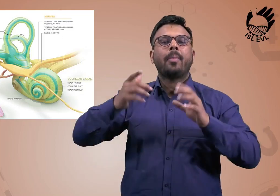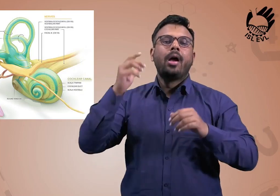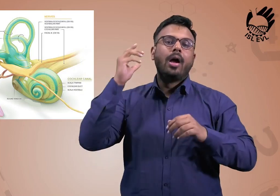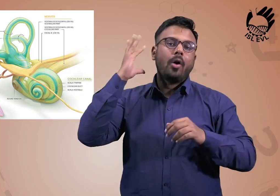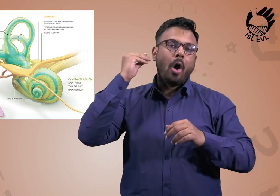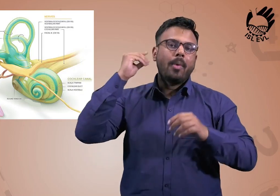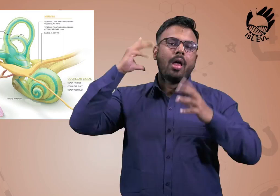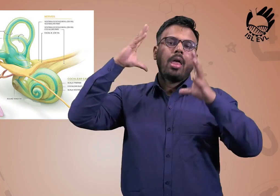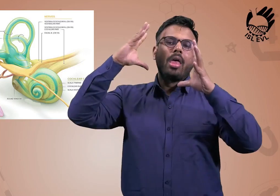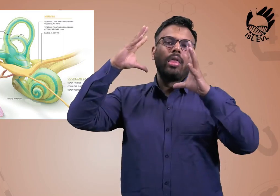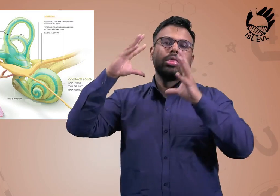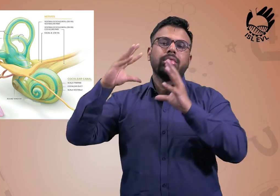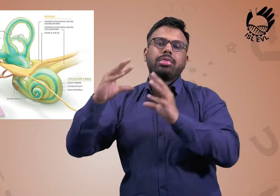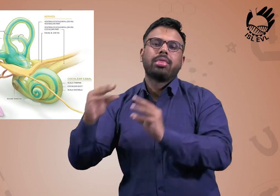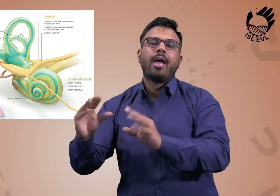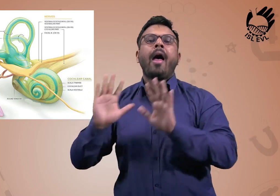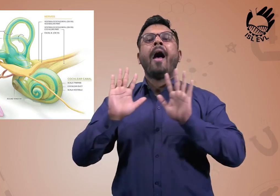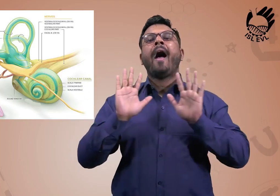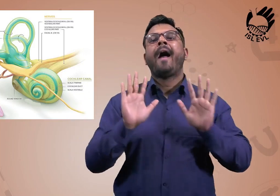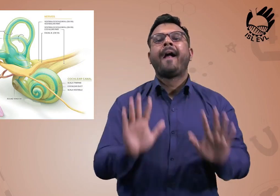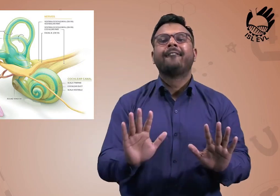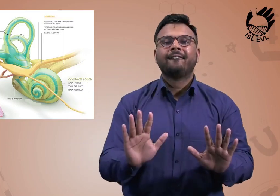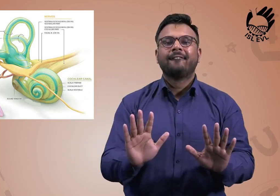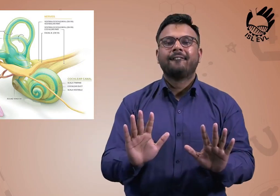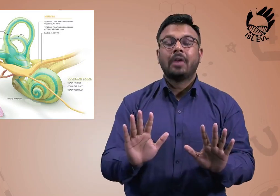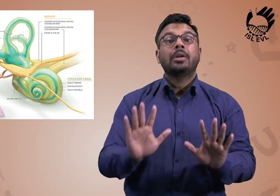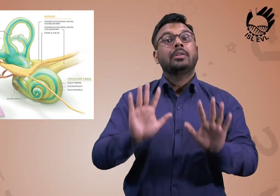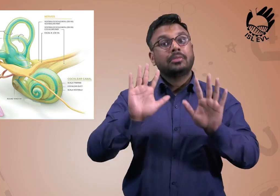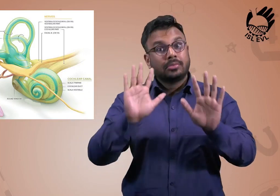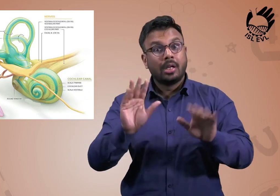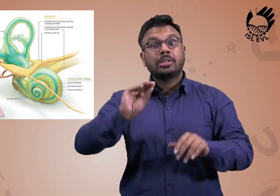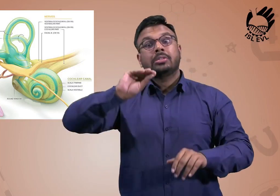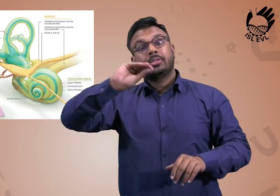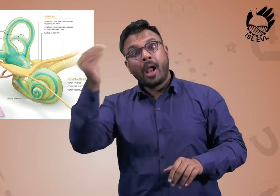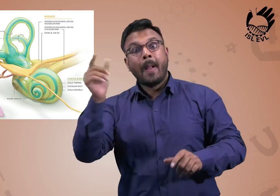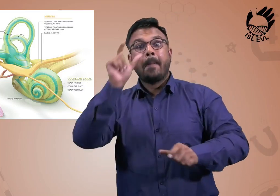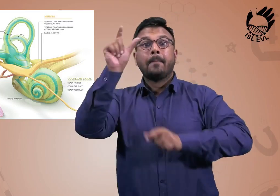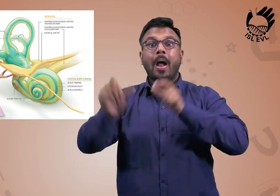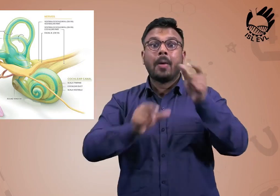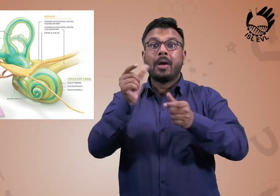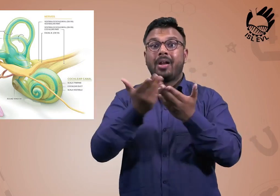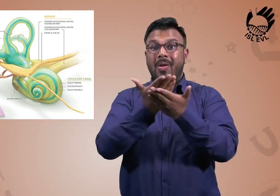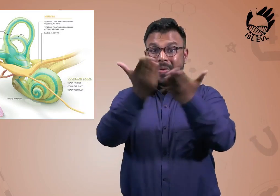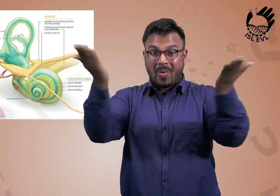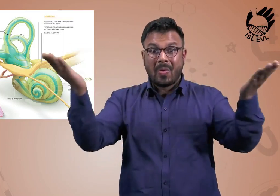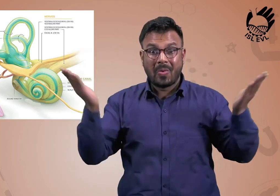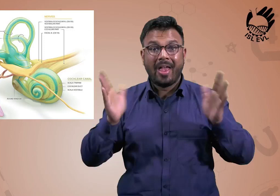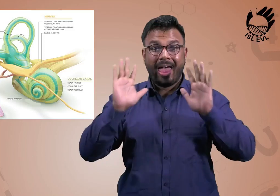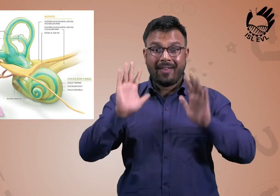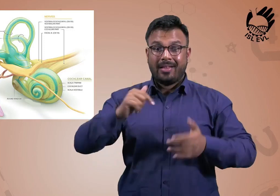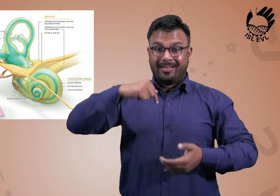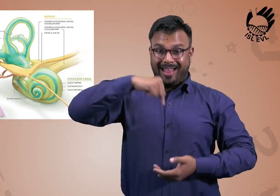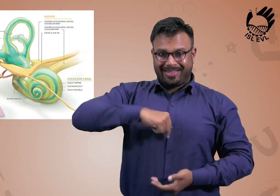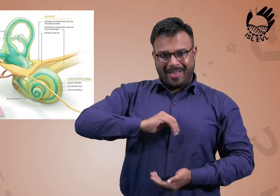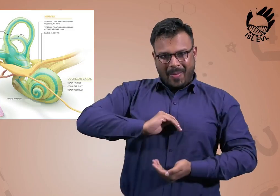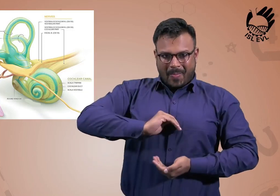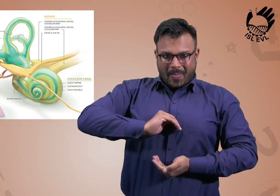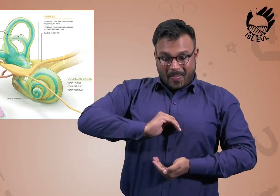That is how the brain identifies what the sound is. As we grow older, the hair cells in